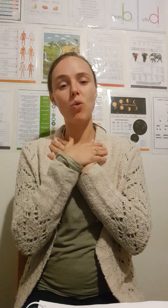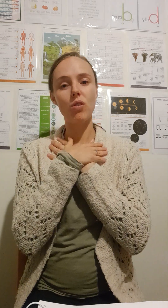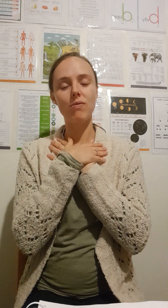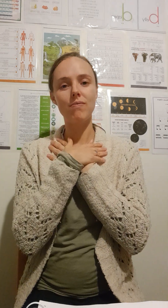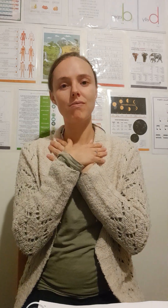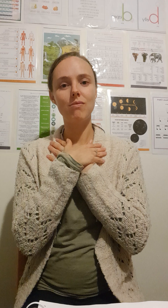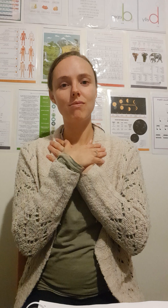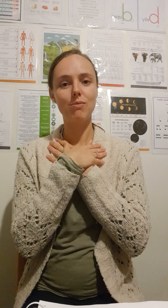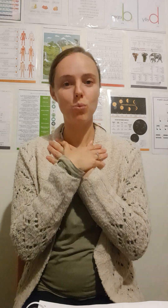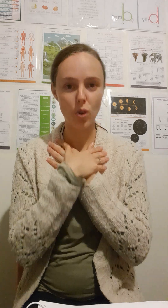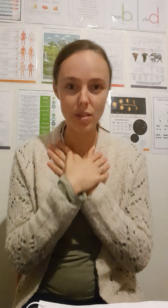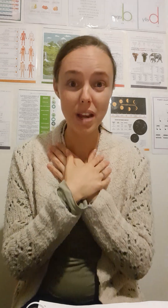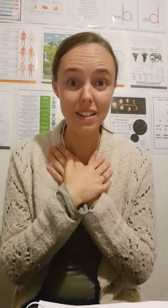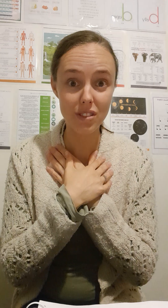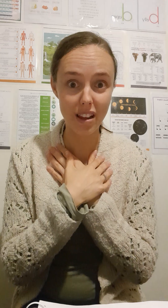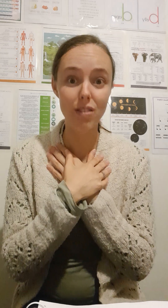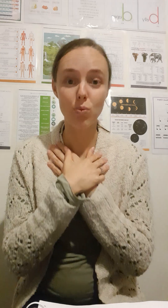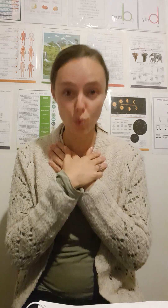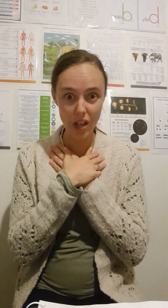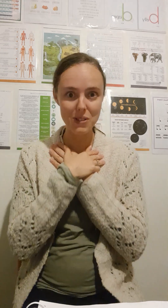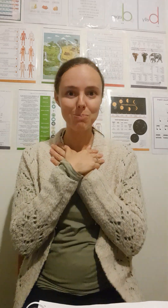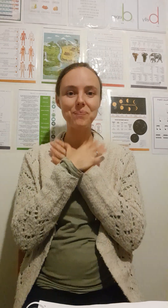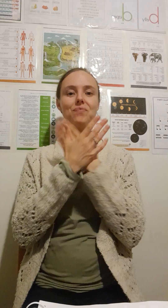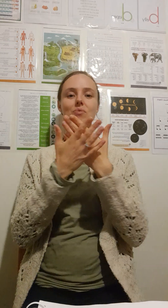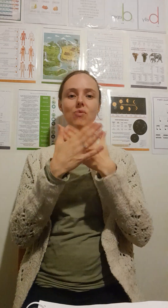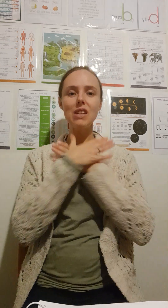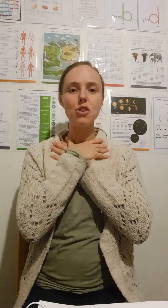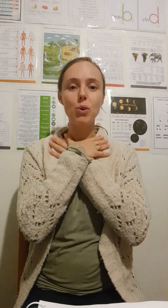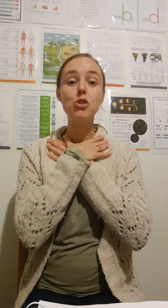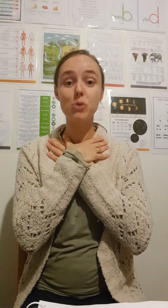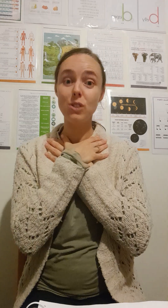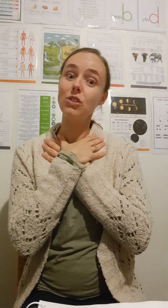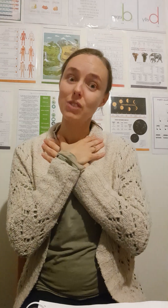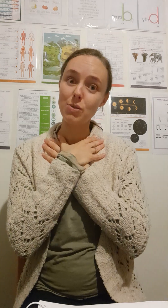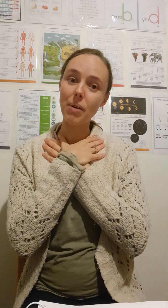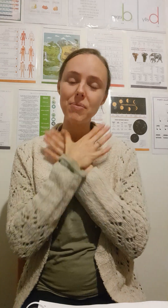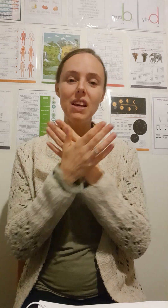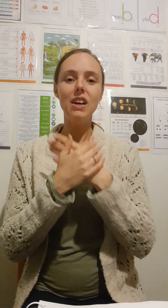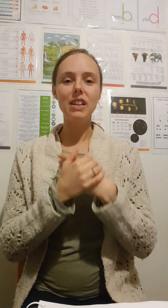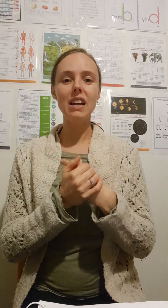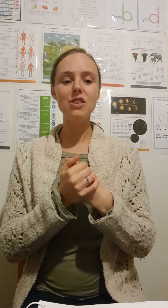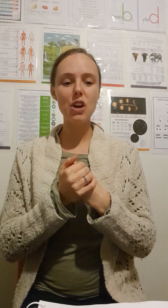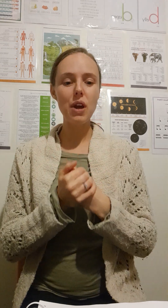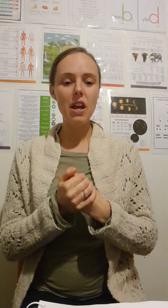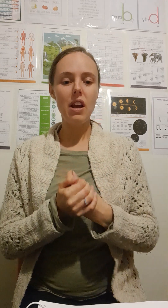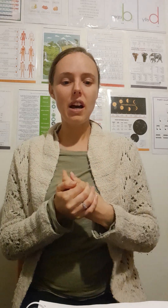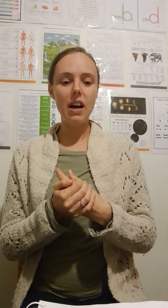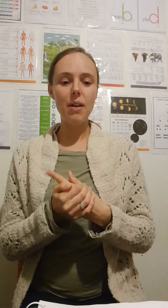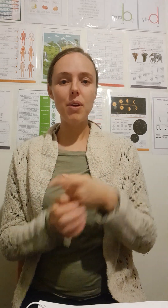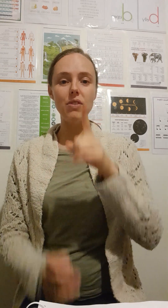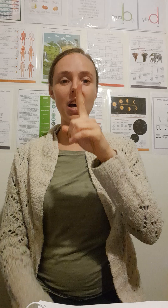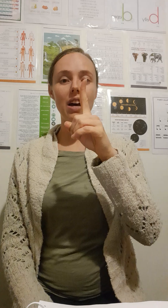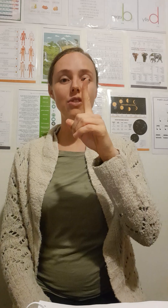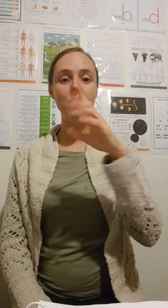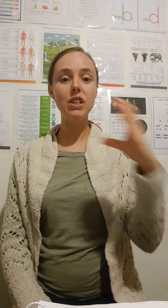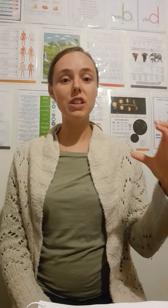more what the Black Death was. So we're choosing to do this one. Okay, so the 100